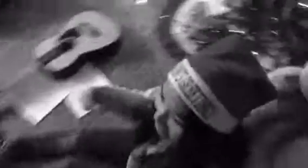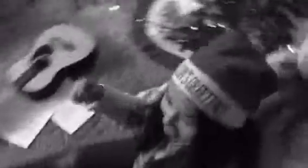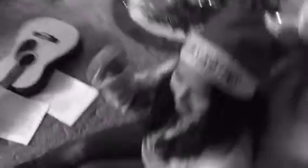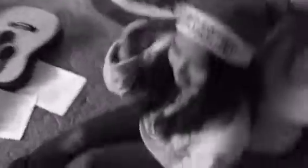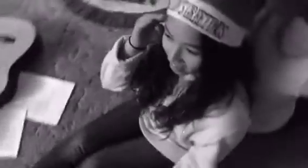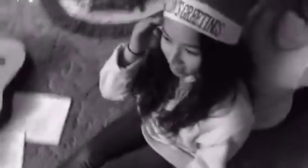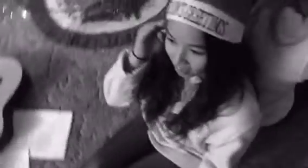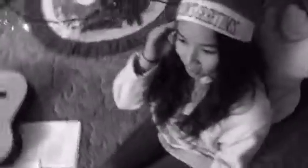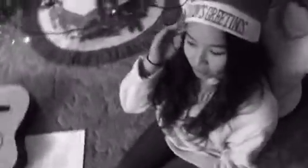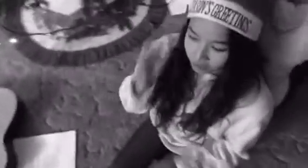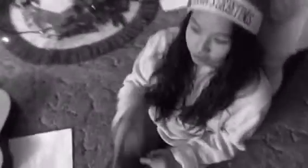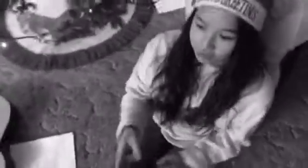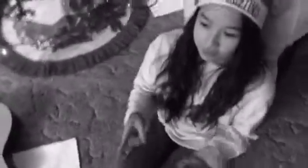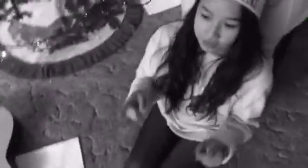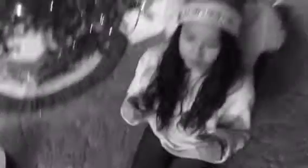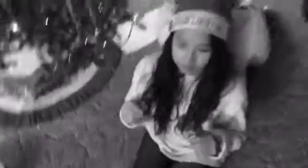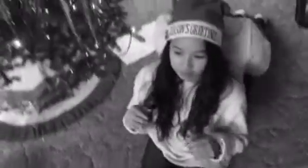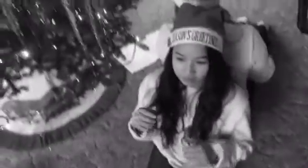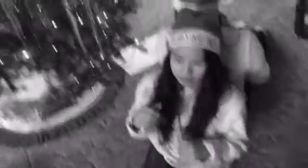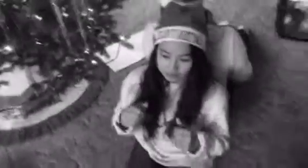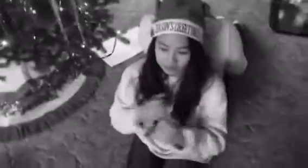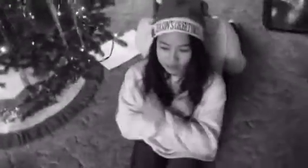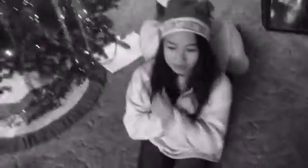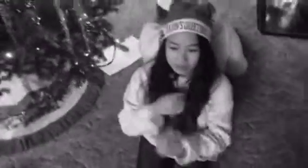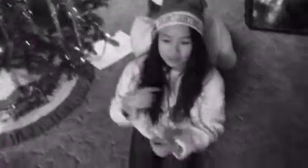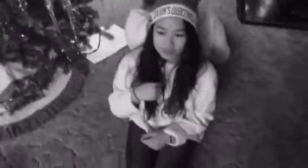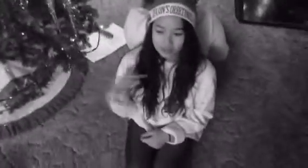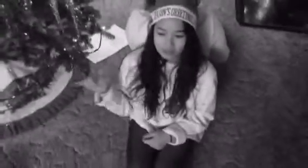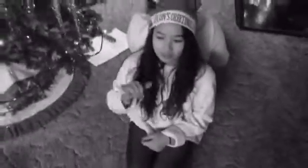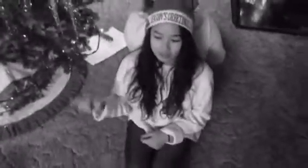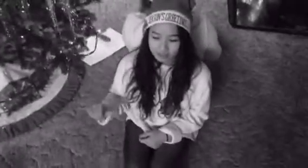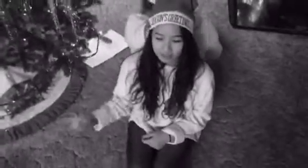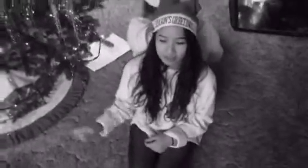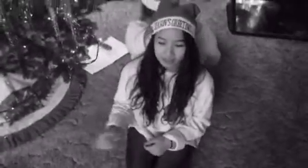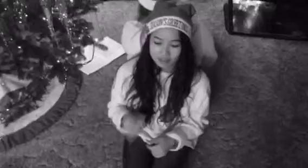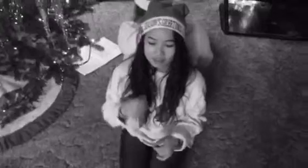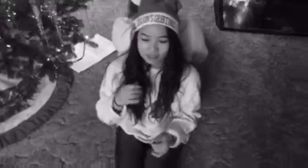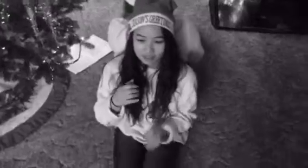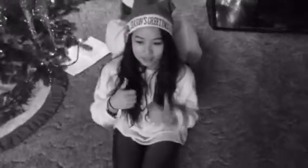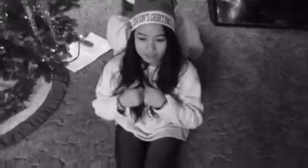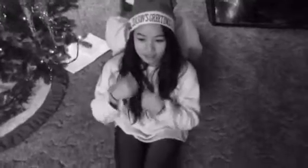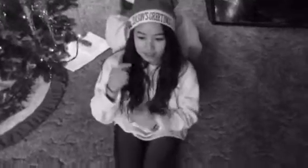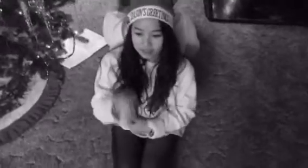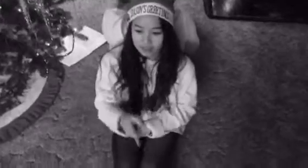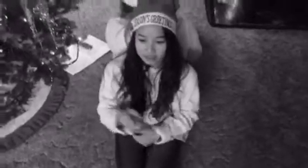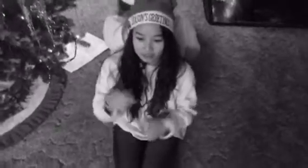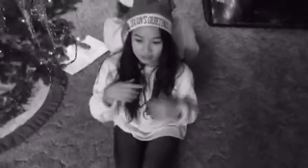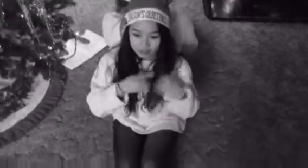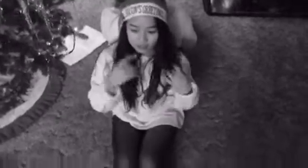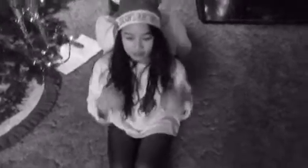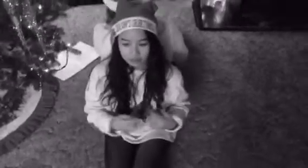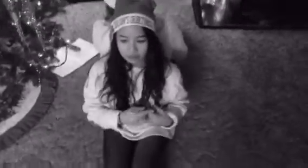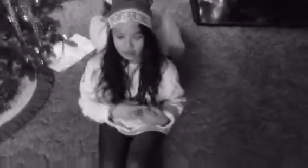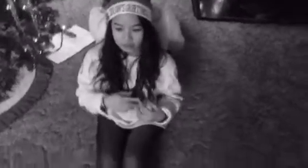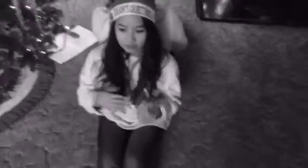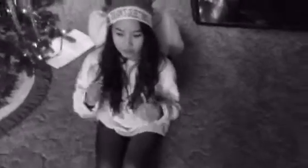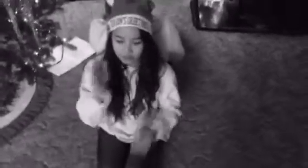will still love me the same Cause honey, your soul could never grow